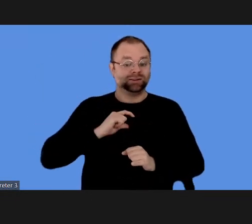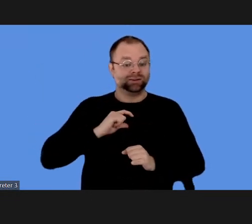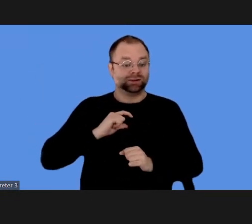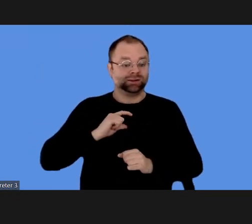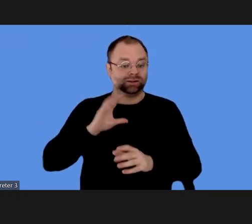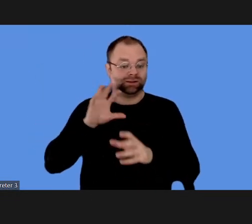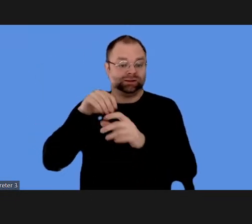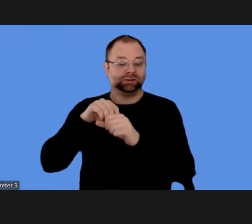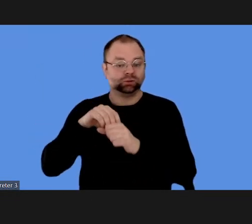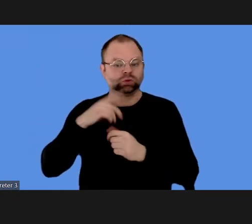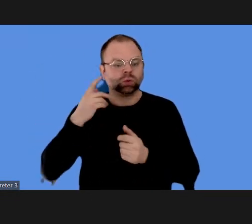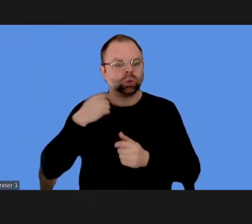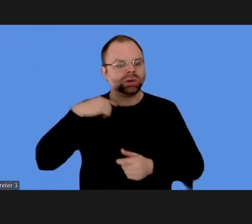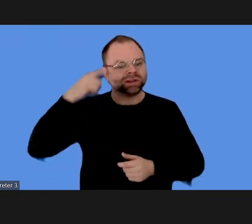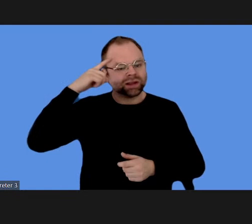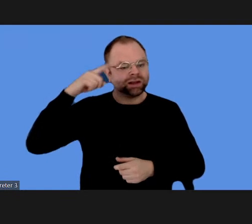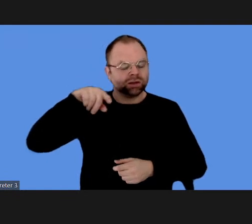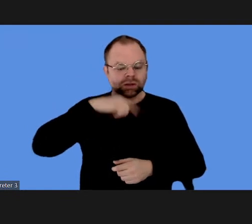unfortunately,